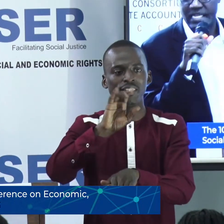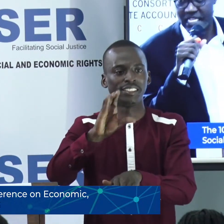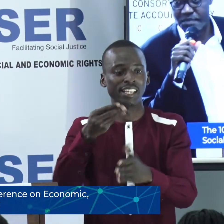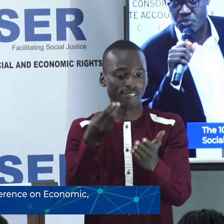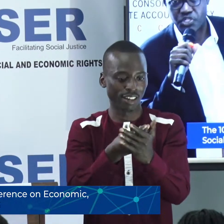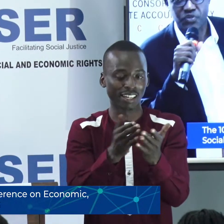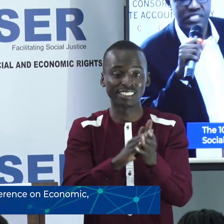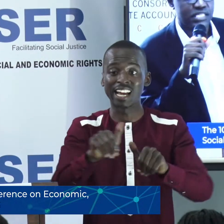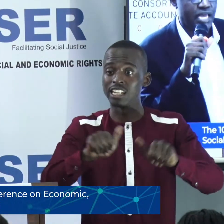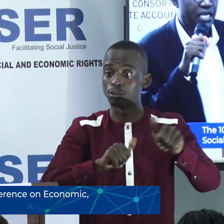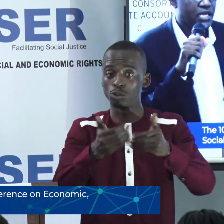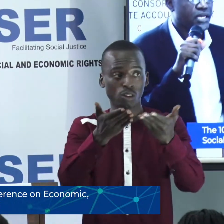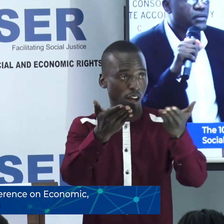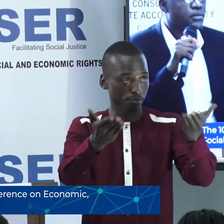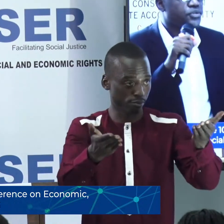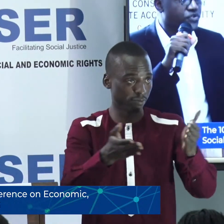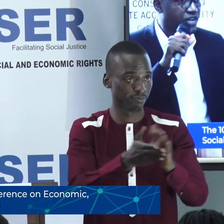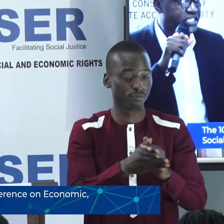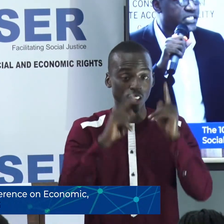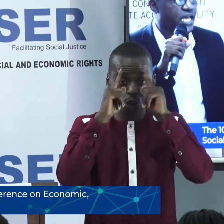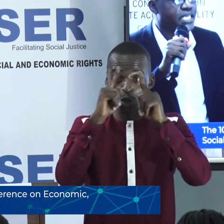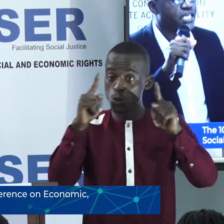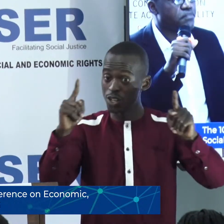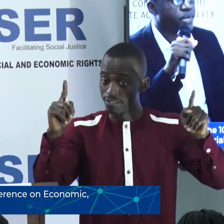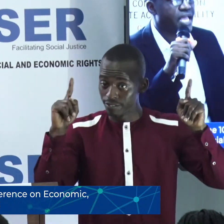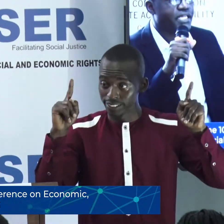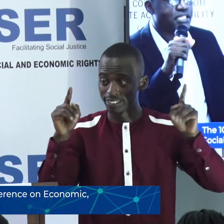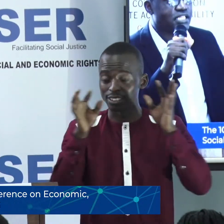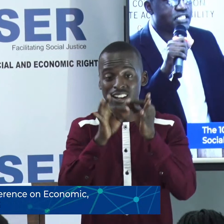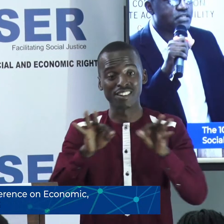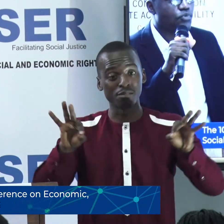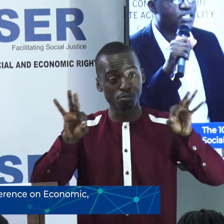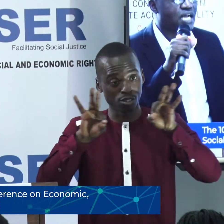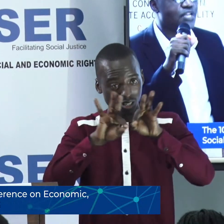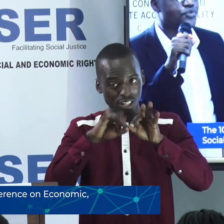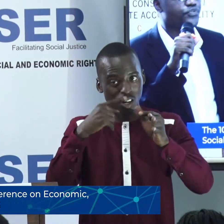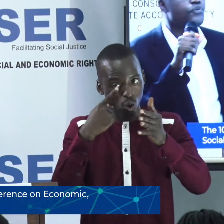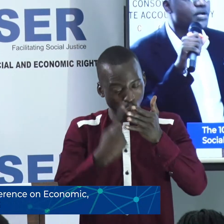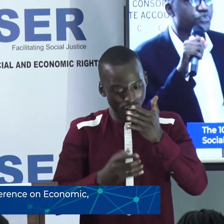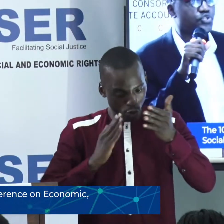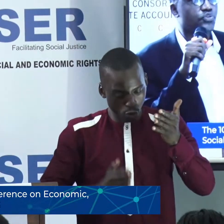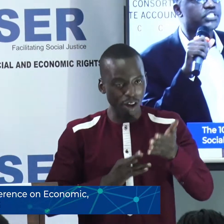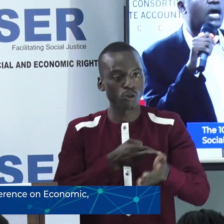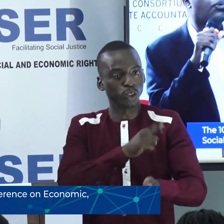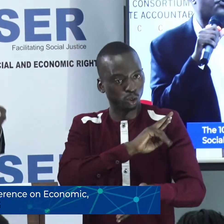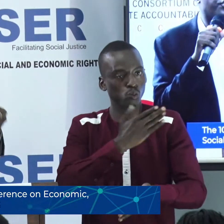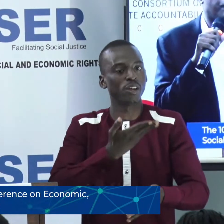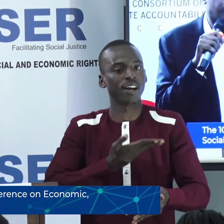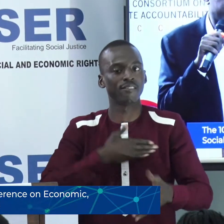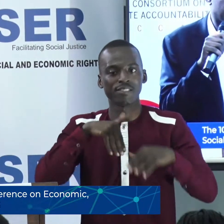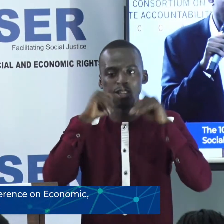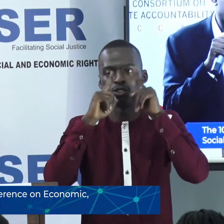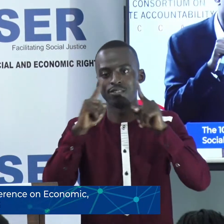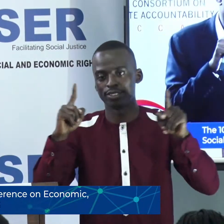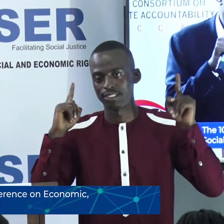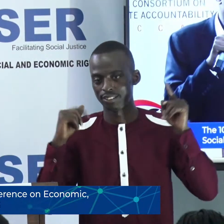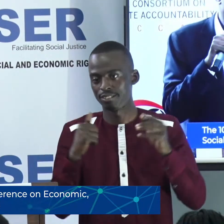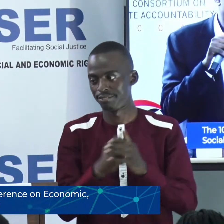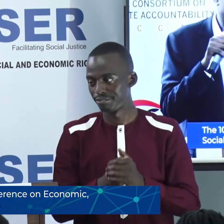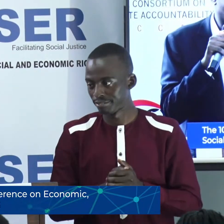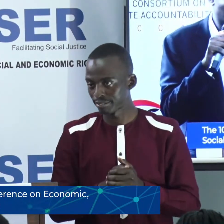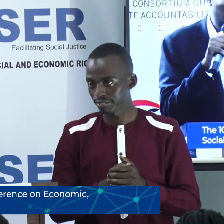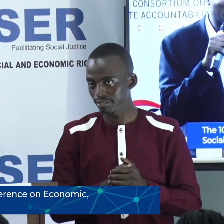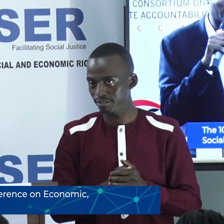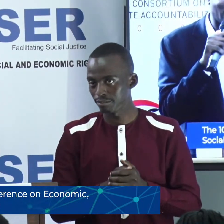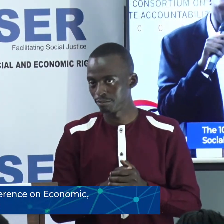Finance and Administration, is here. Universities are a key player in this. What kind of human resource are we putting out there?